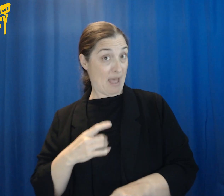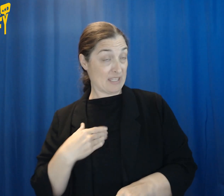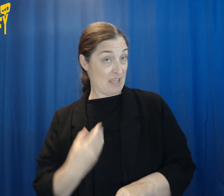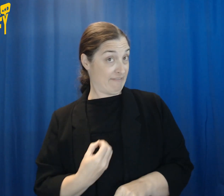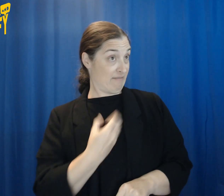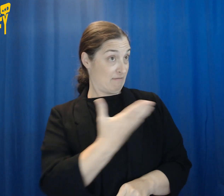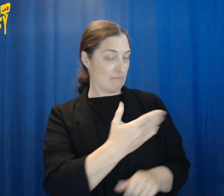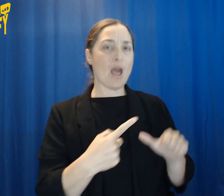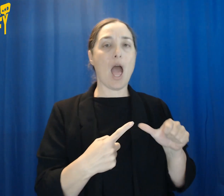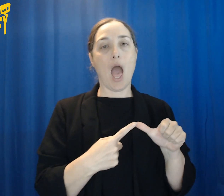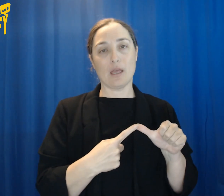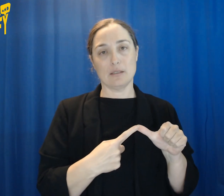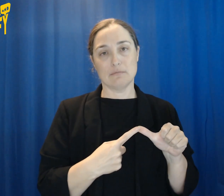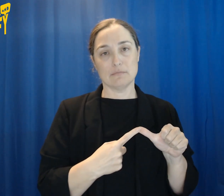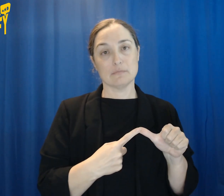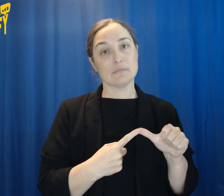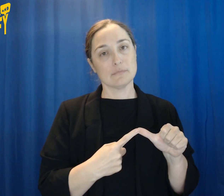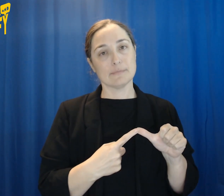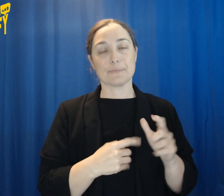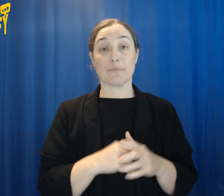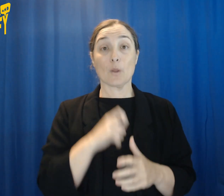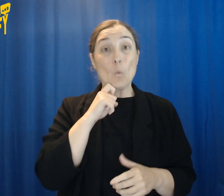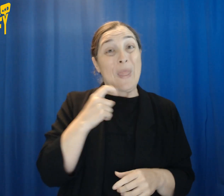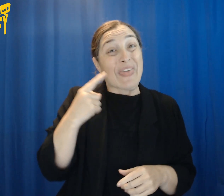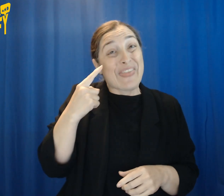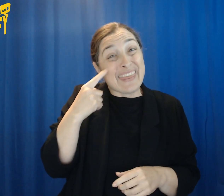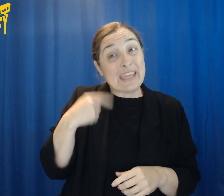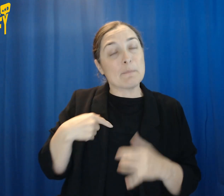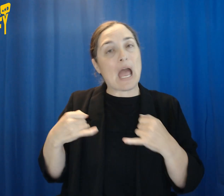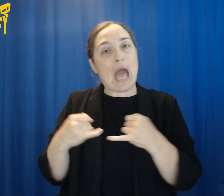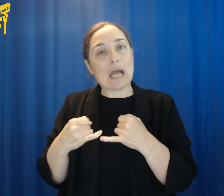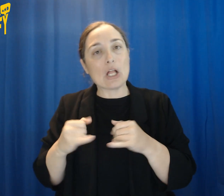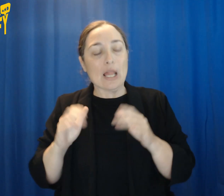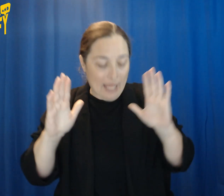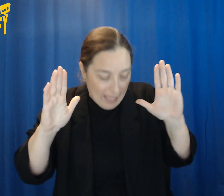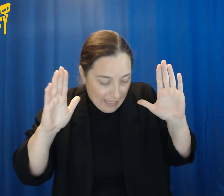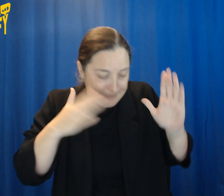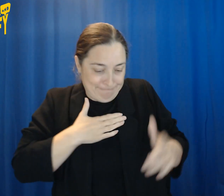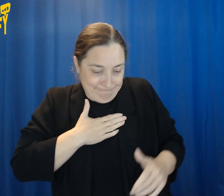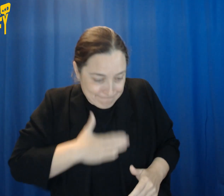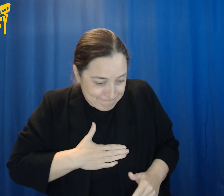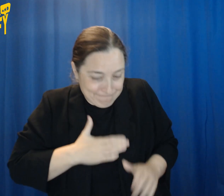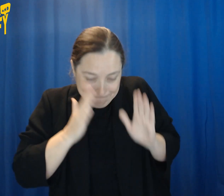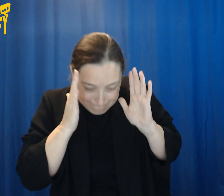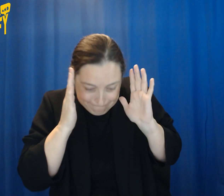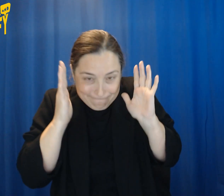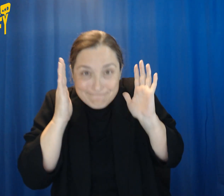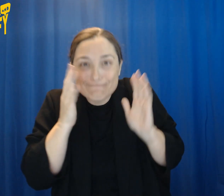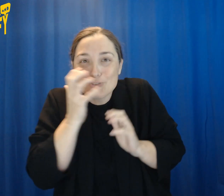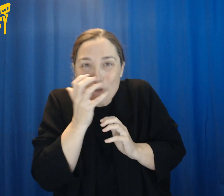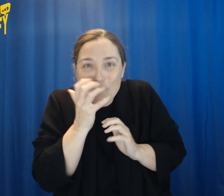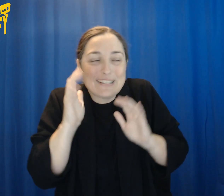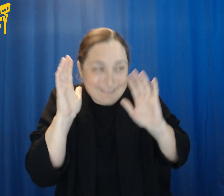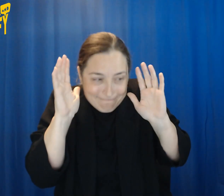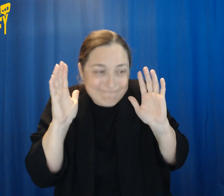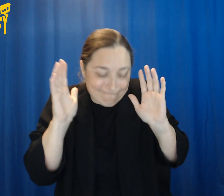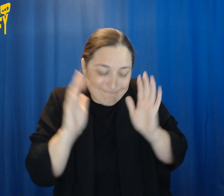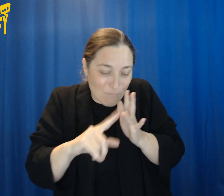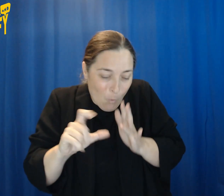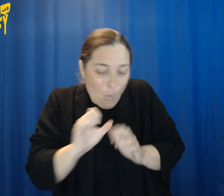it properly. Now, you'd think that my uncle would be like, oh, yeah, fair enough. That's the class. I'm not doing psychology. That should be